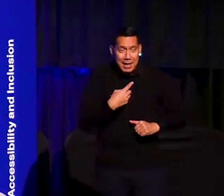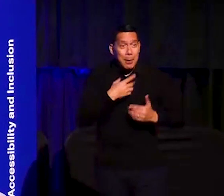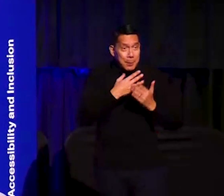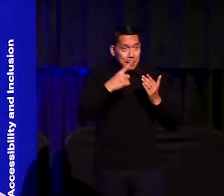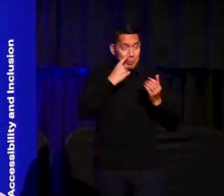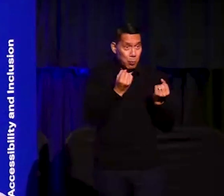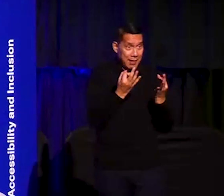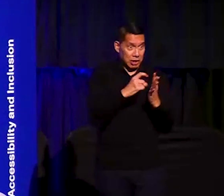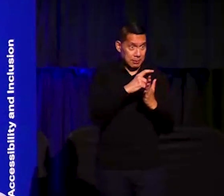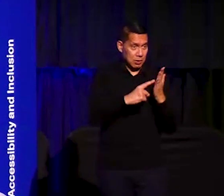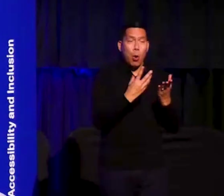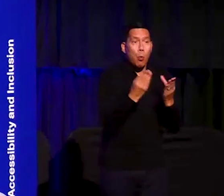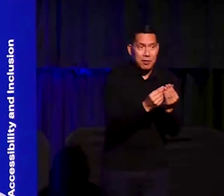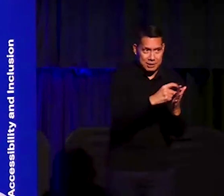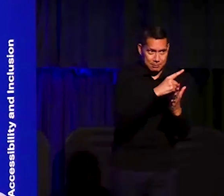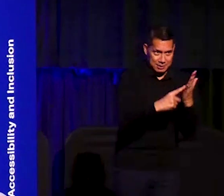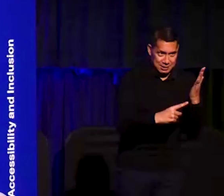with disabilities